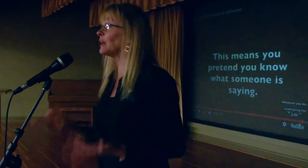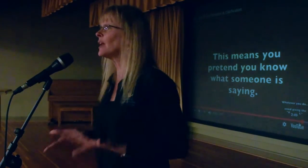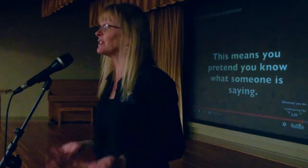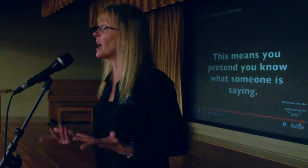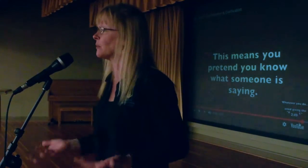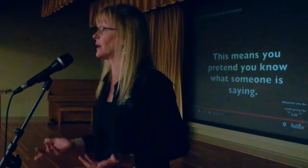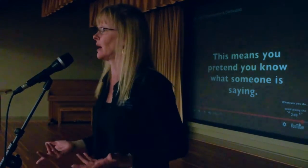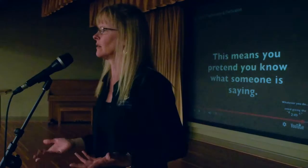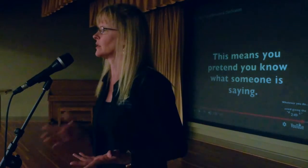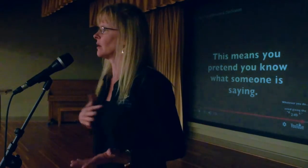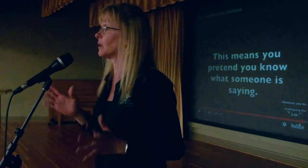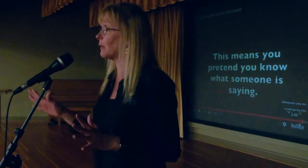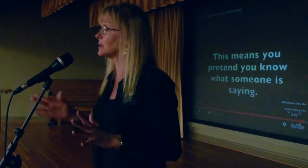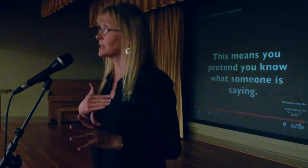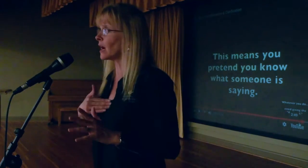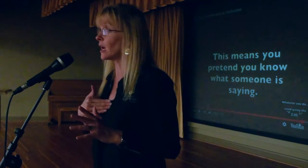have time right now. So I would sign,